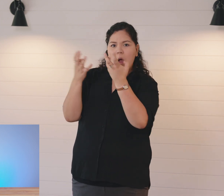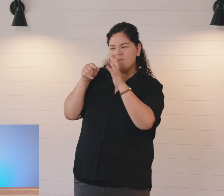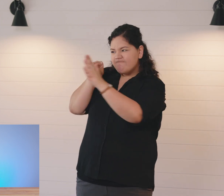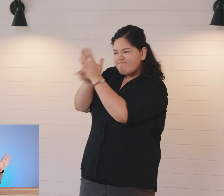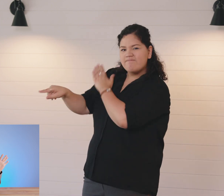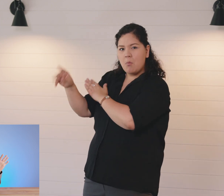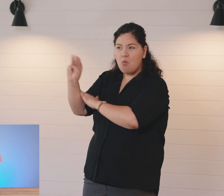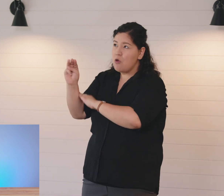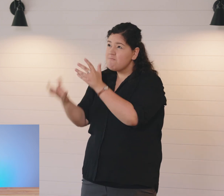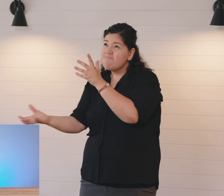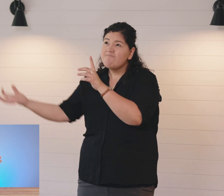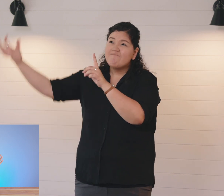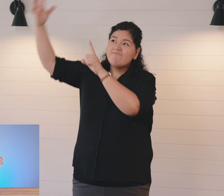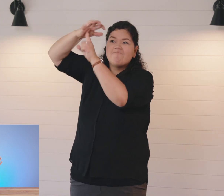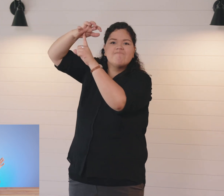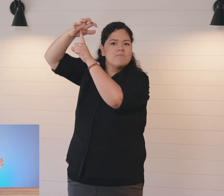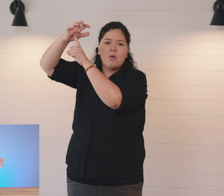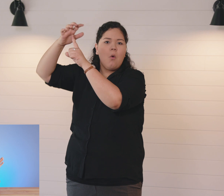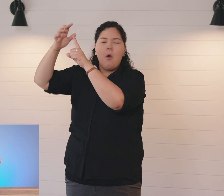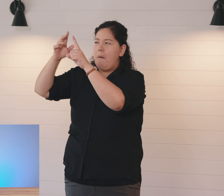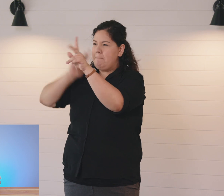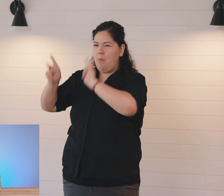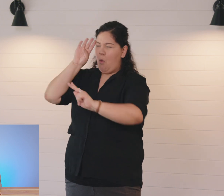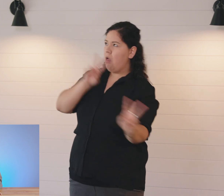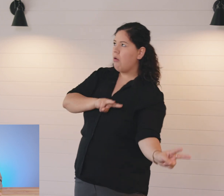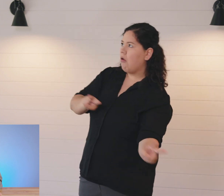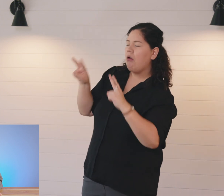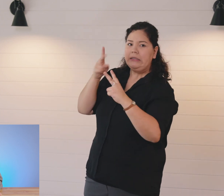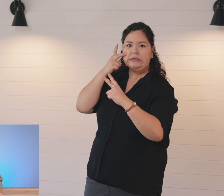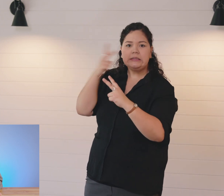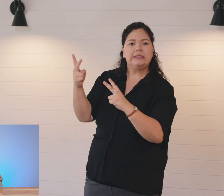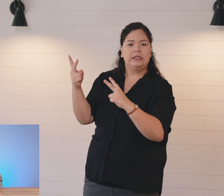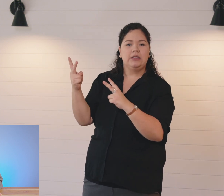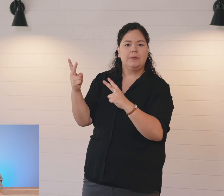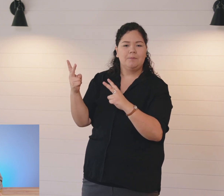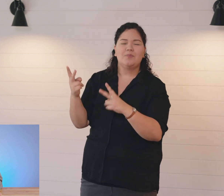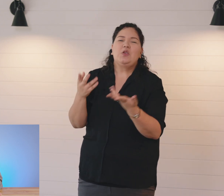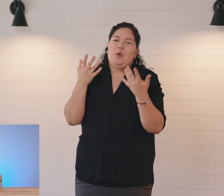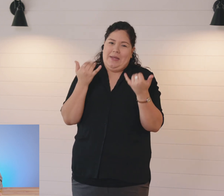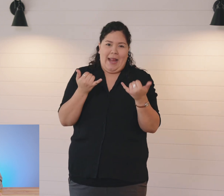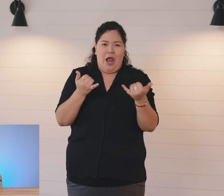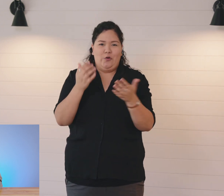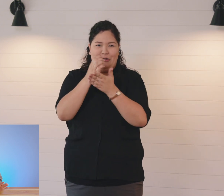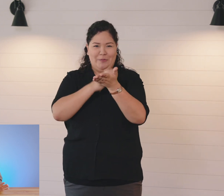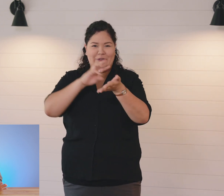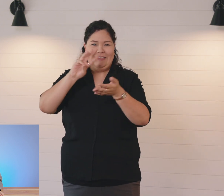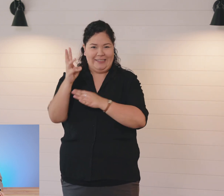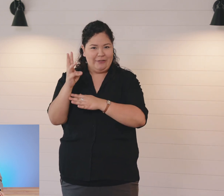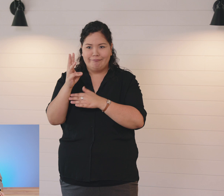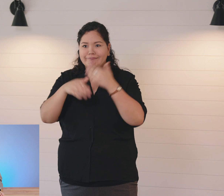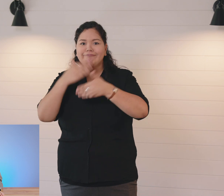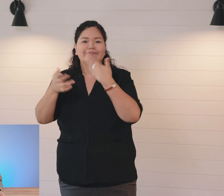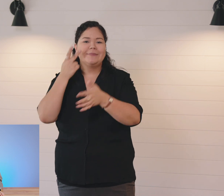and you're going to be able to see that from all around. And that's where we pick up chapter 6. Everything's going